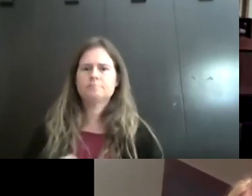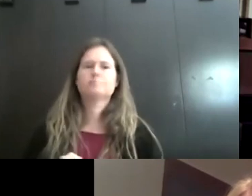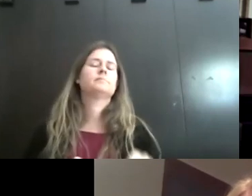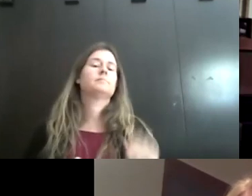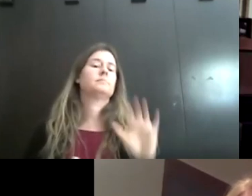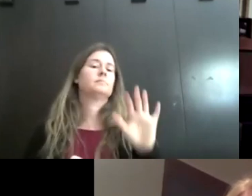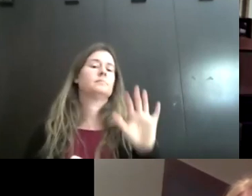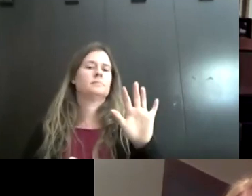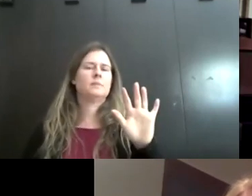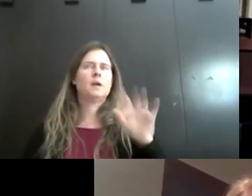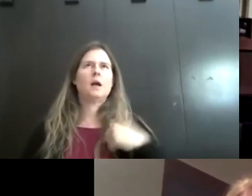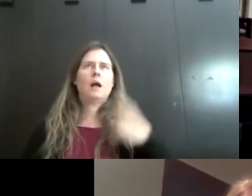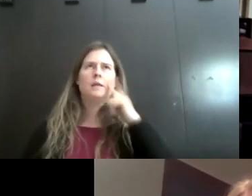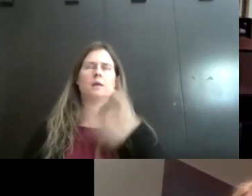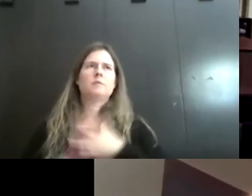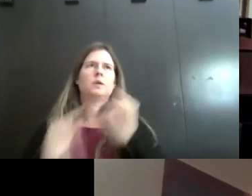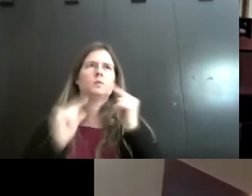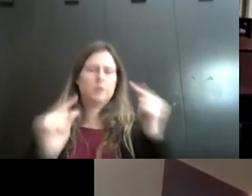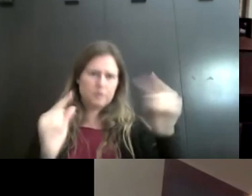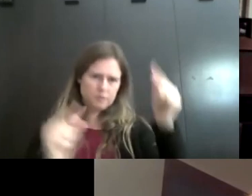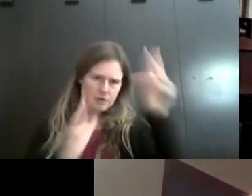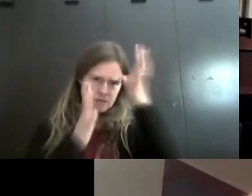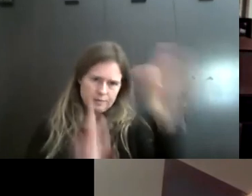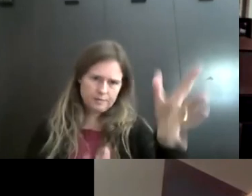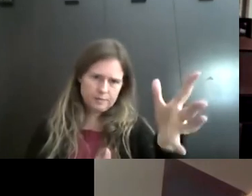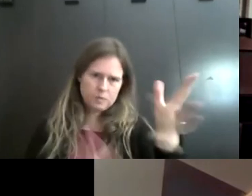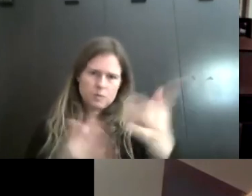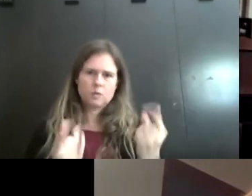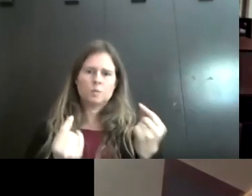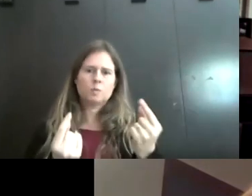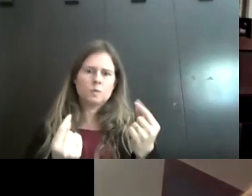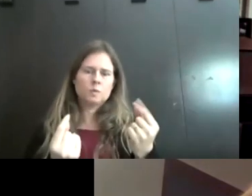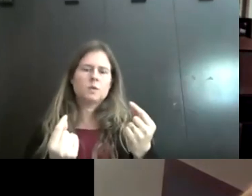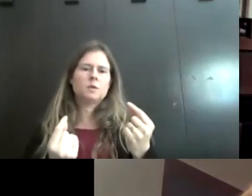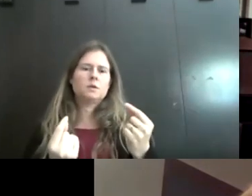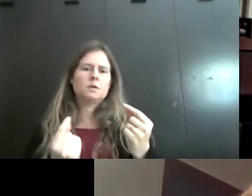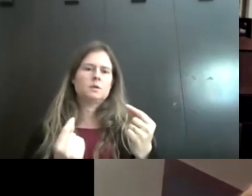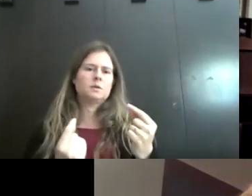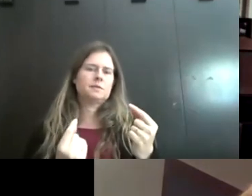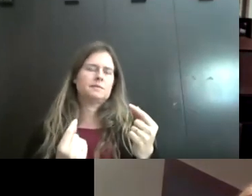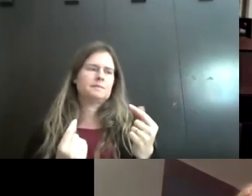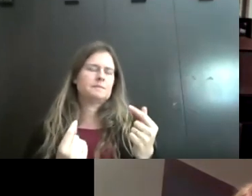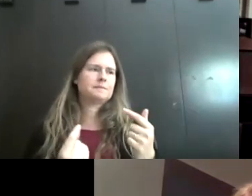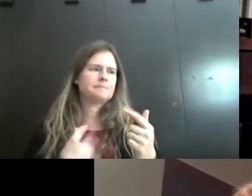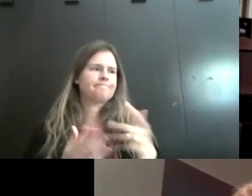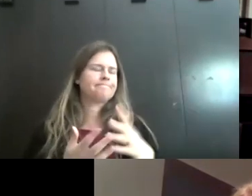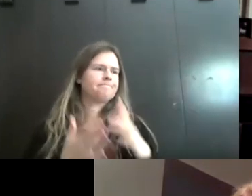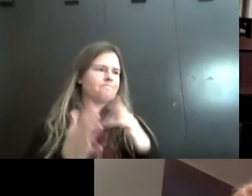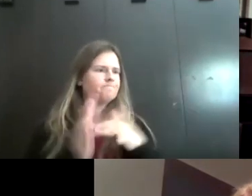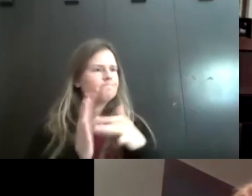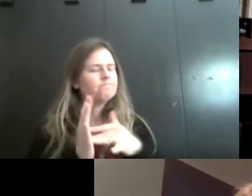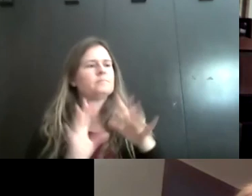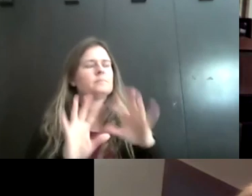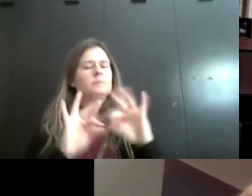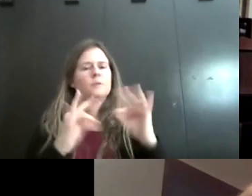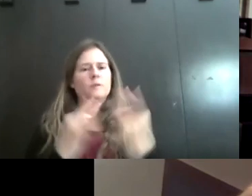my great-great-grandparents, what we've learned through family stories and San Fernando Mission